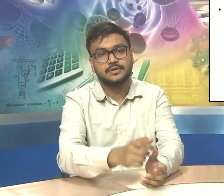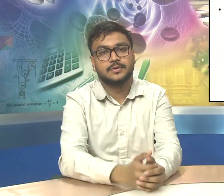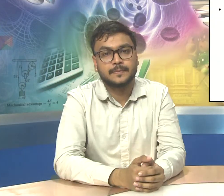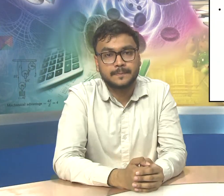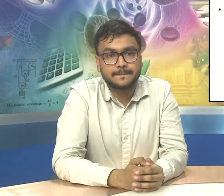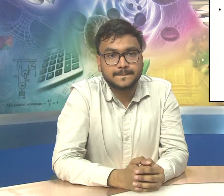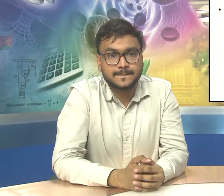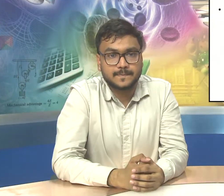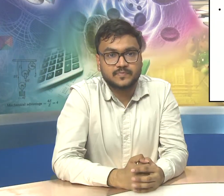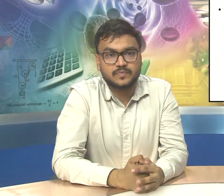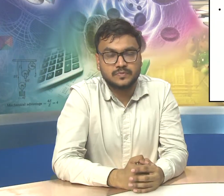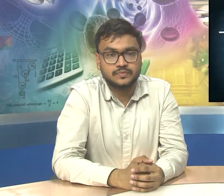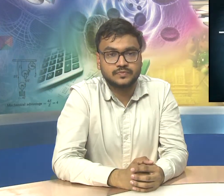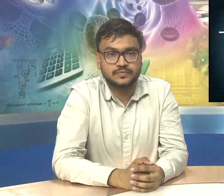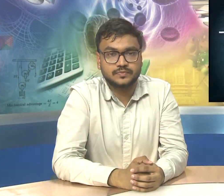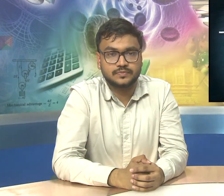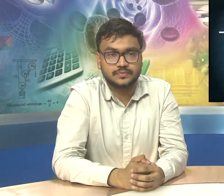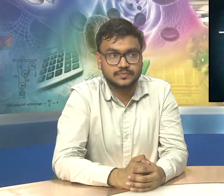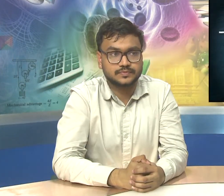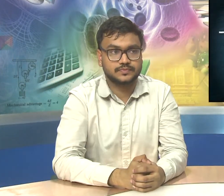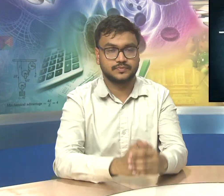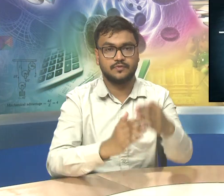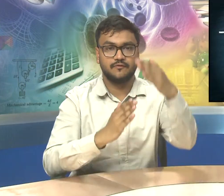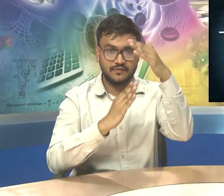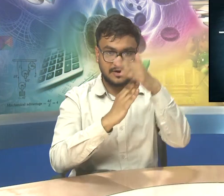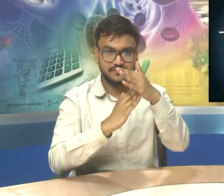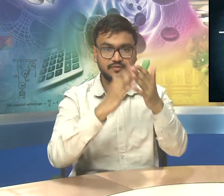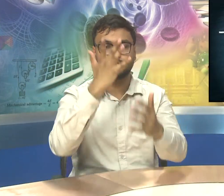for son. Let's take a short break.